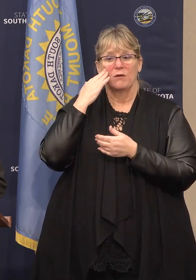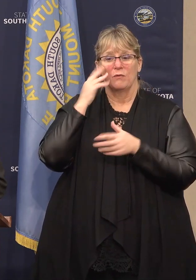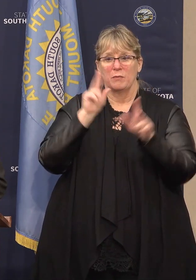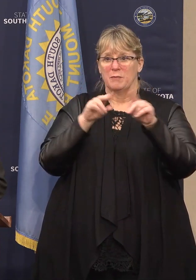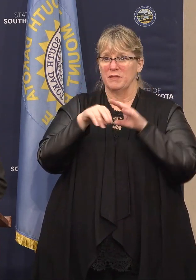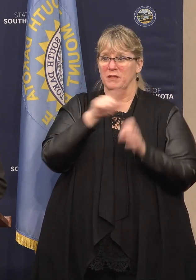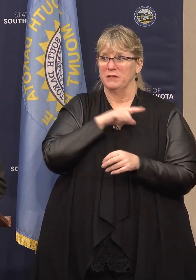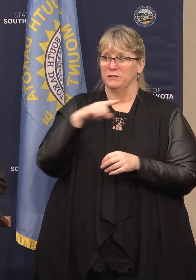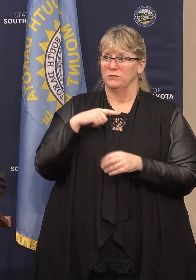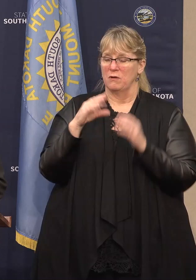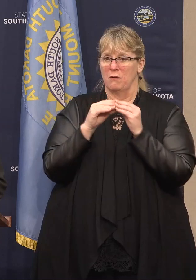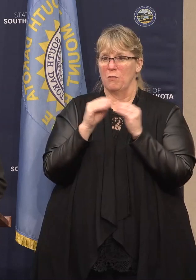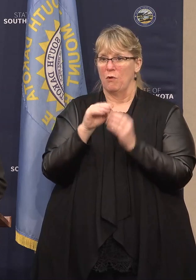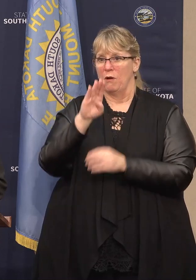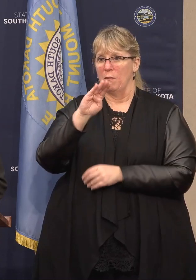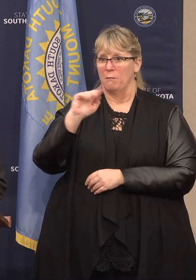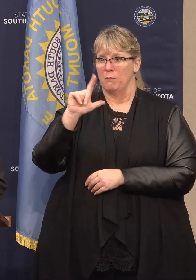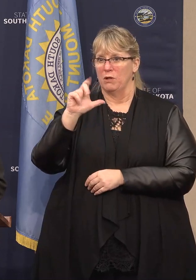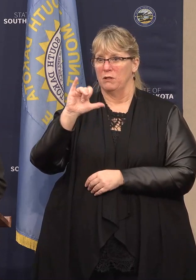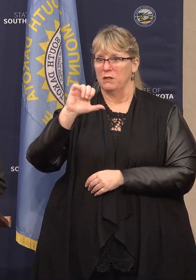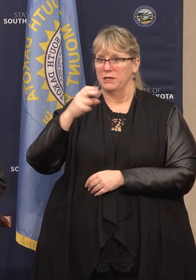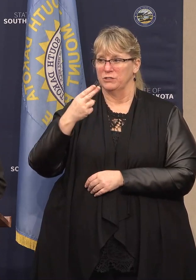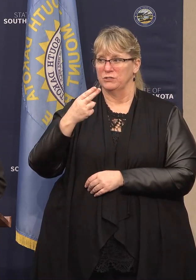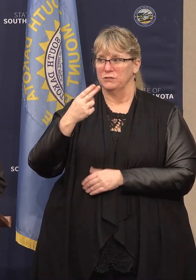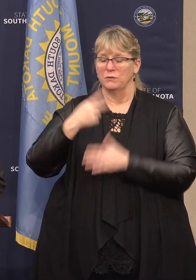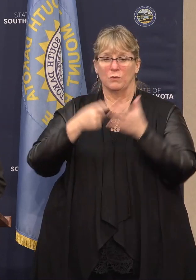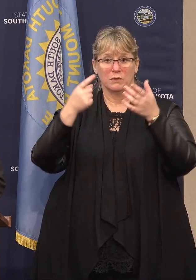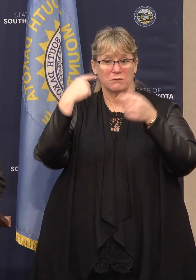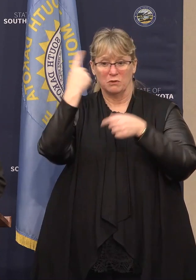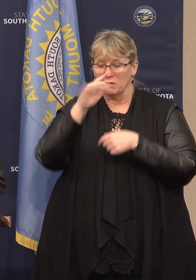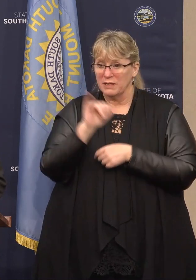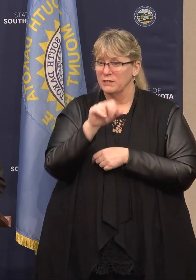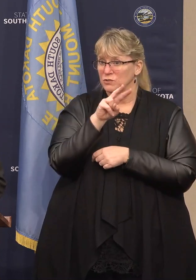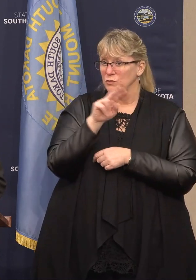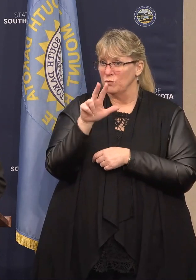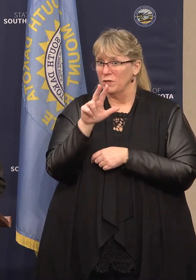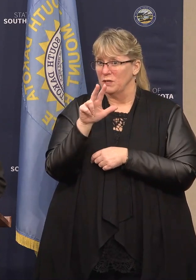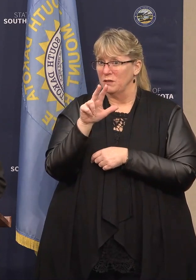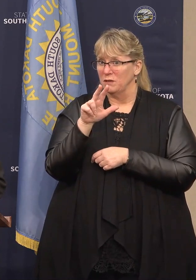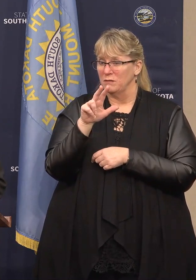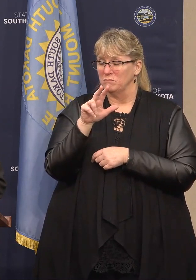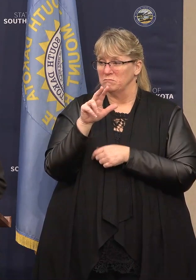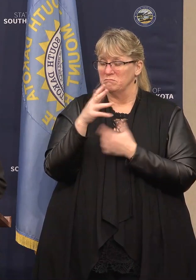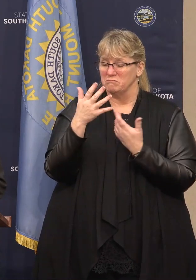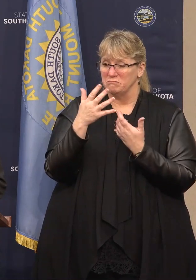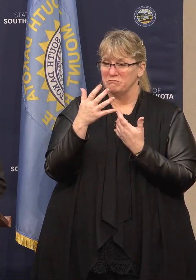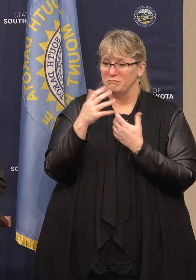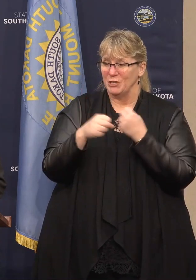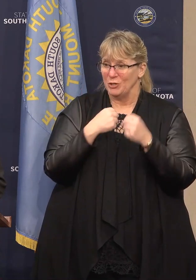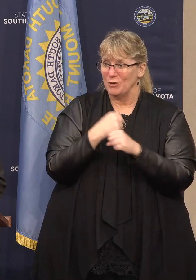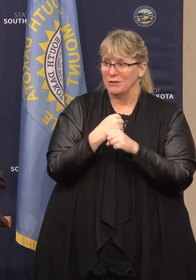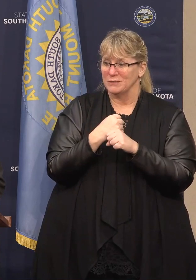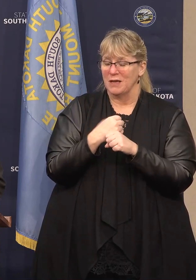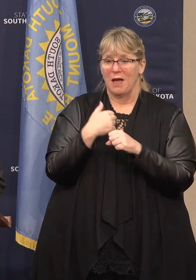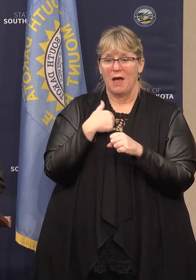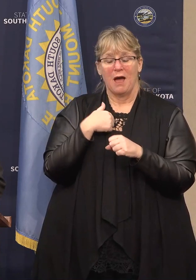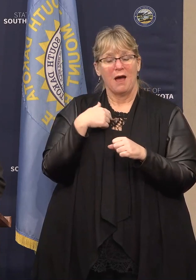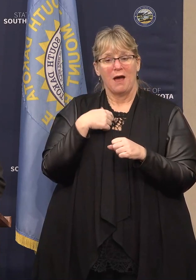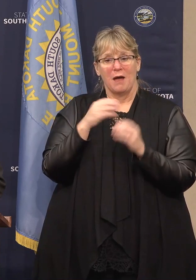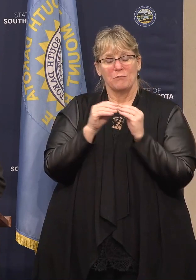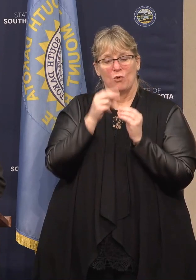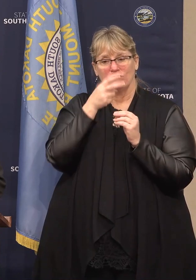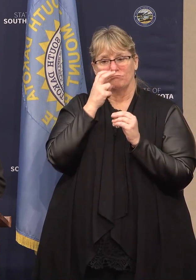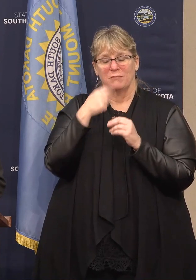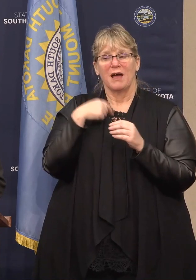little bit more bullish on what revenue will look like in 2 or 3 years. I'm probably a little bit more cynical on that. I recognize that we